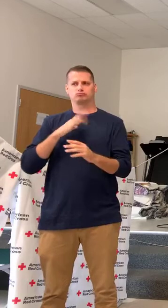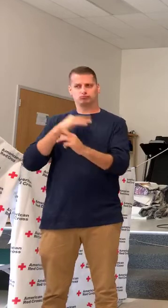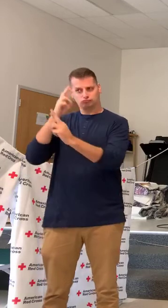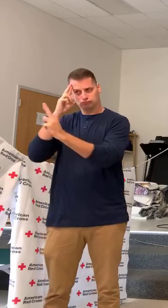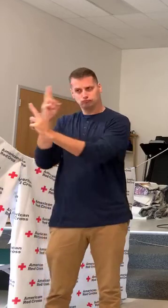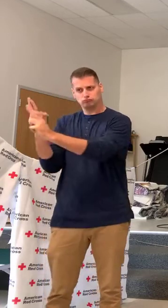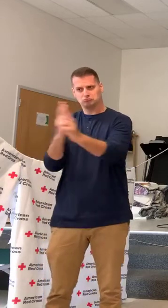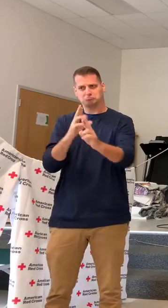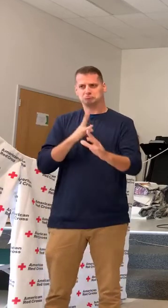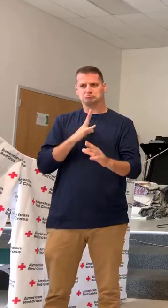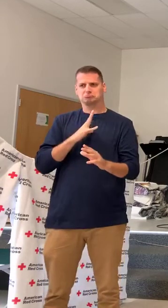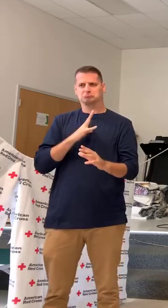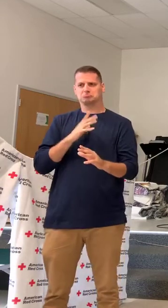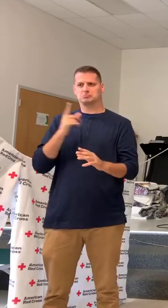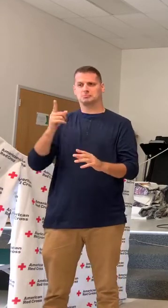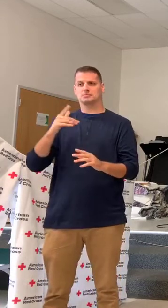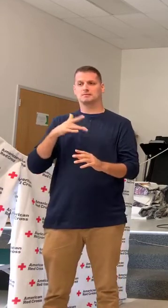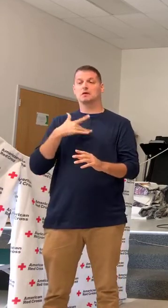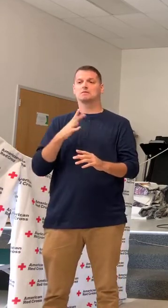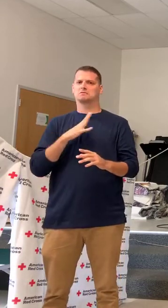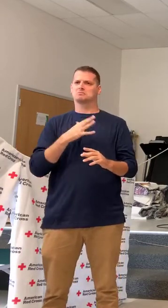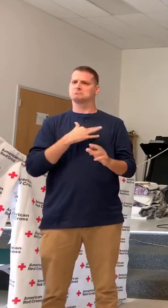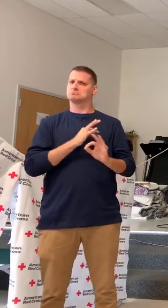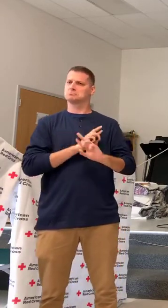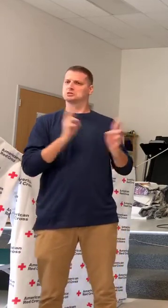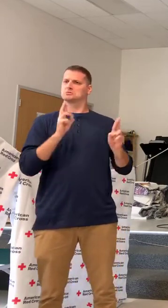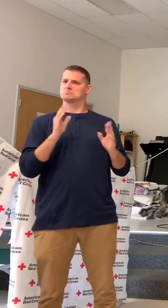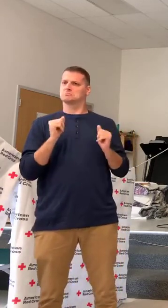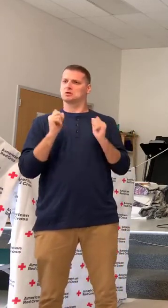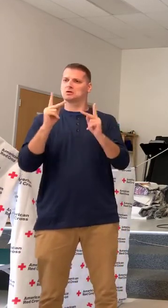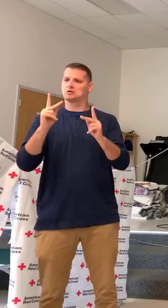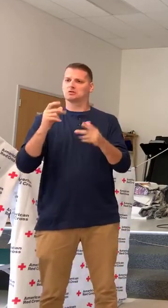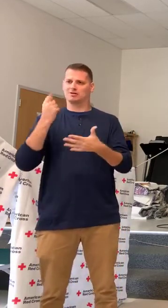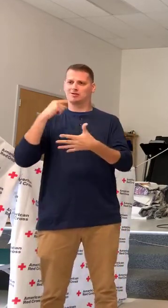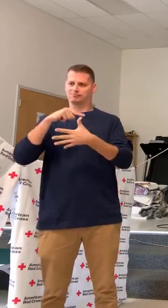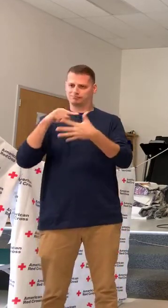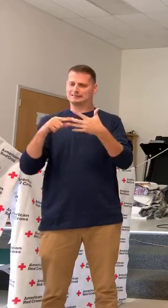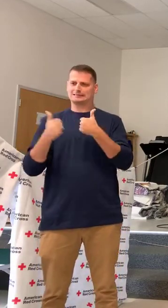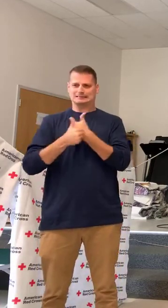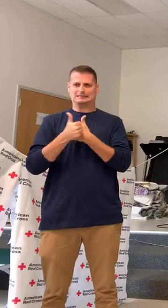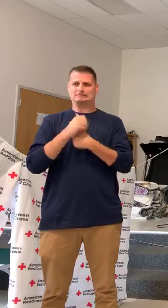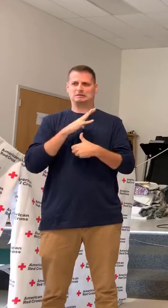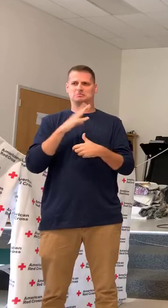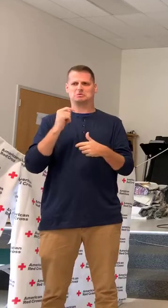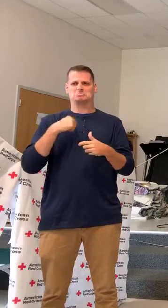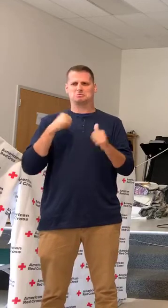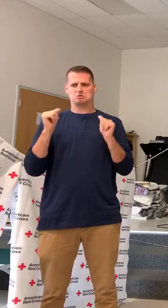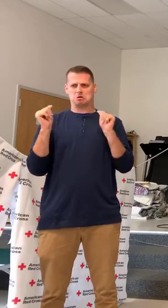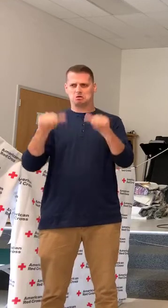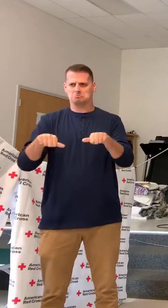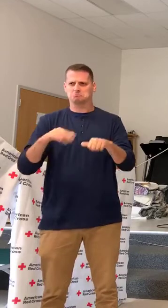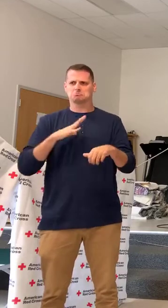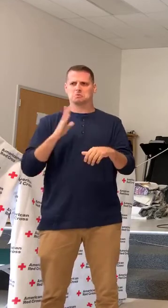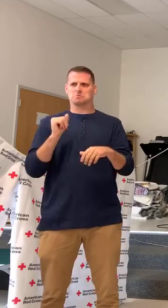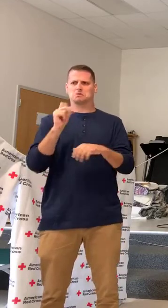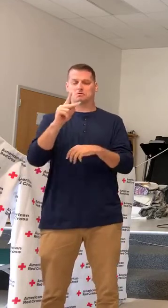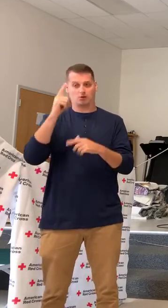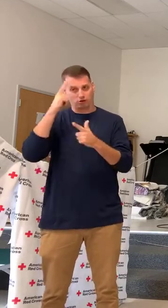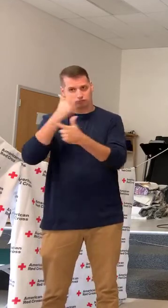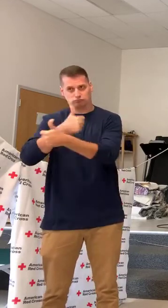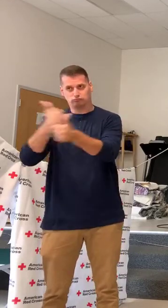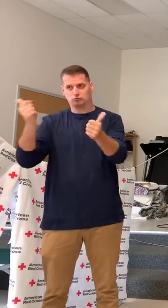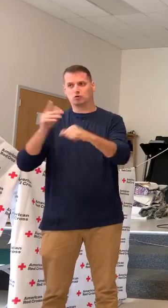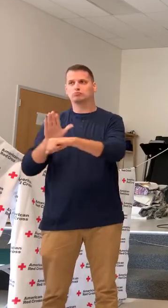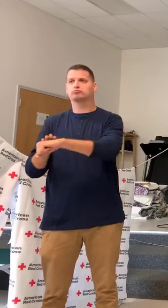make that decision for yourself, knowing the hazards and the risks that are out there. And we're gonna have firefighters here for a long time. I mean, this is gonna be a long-term